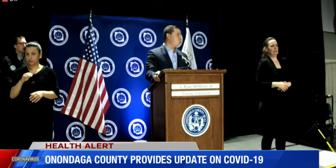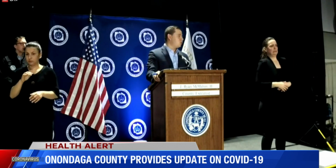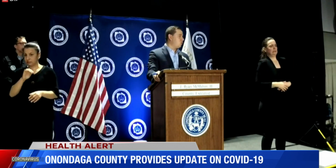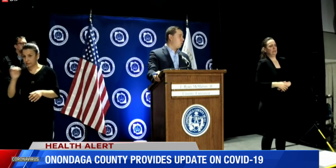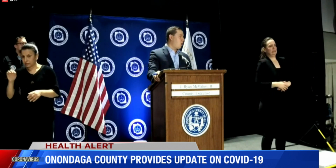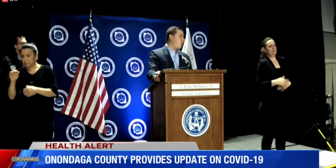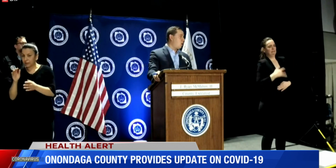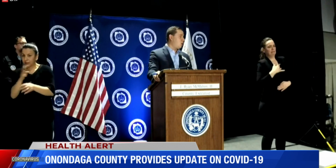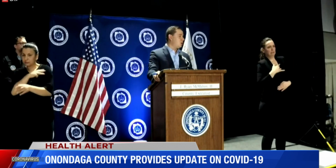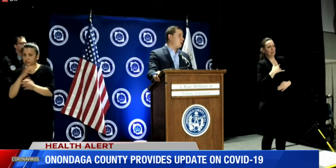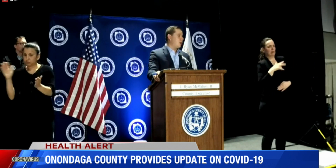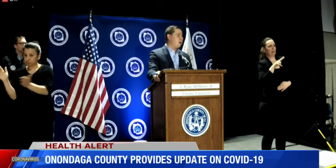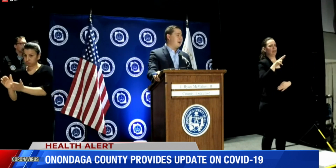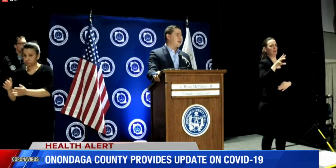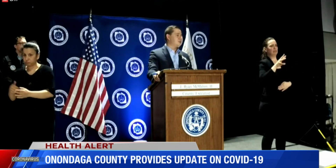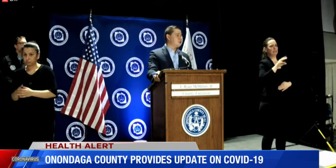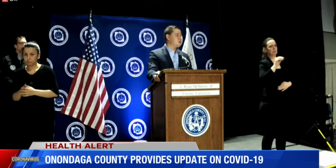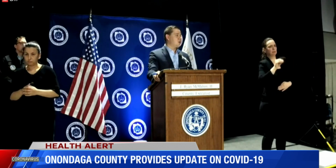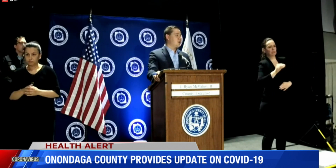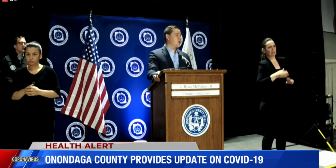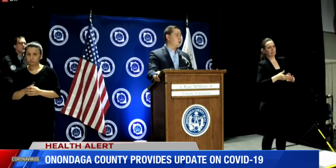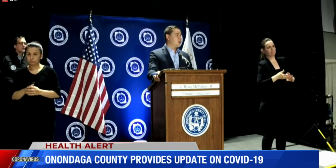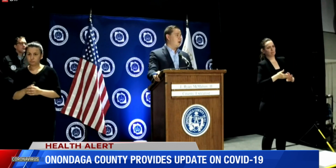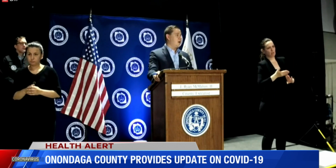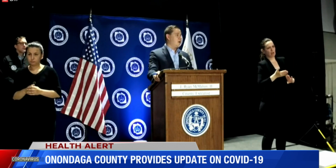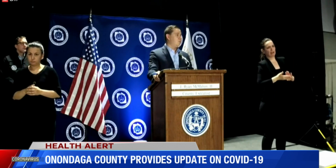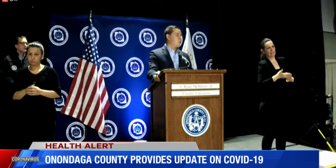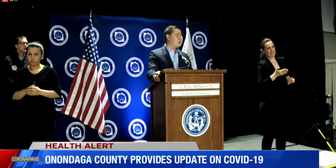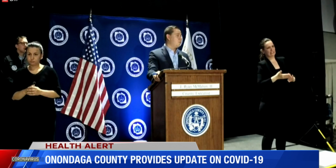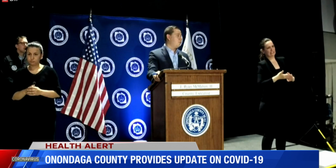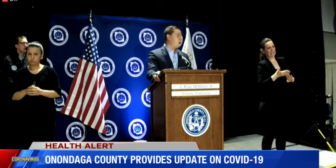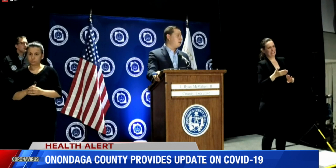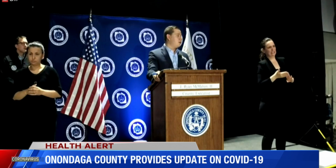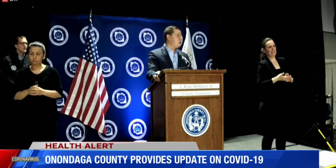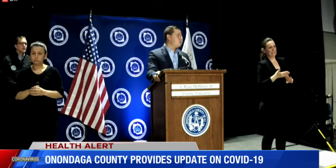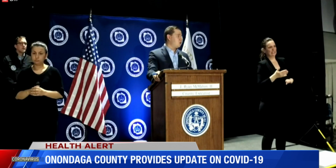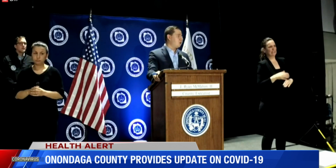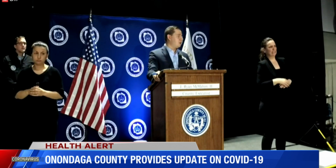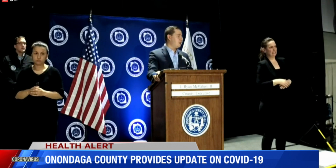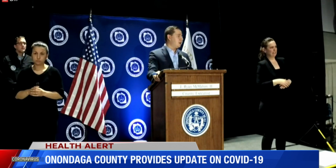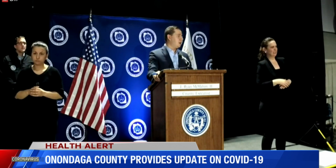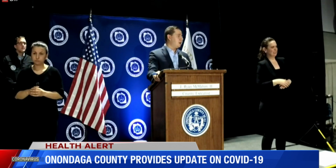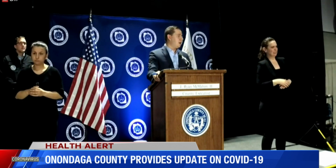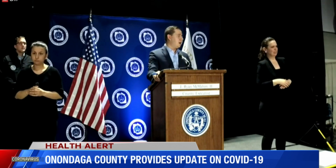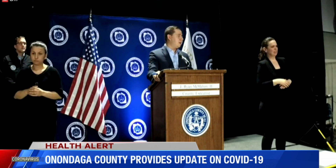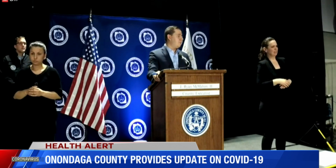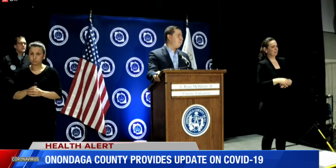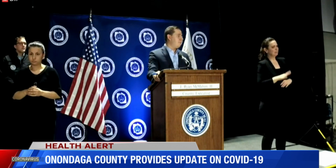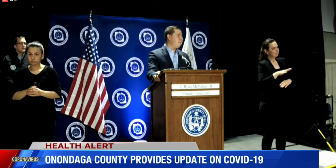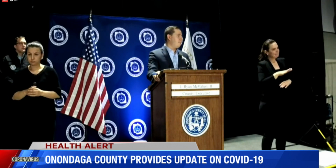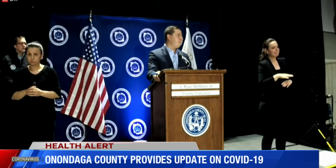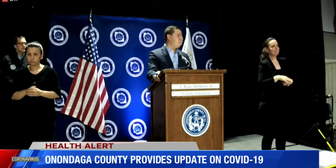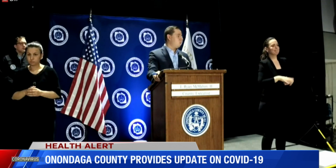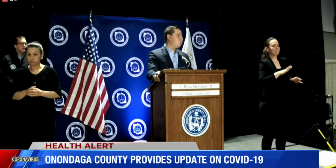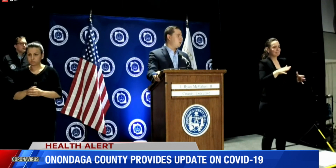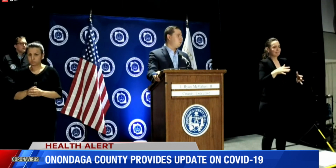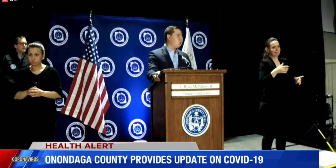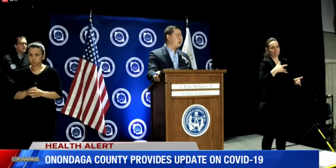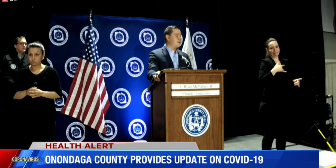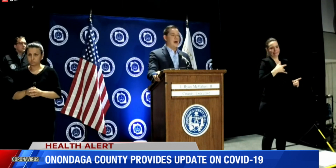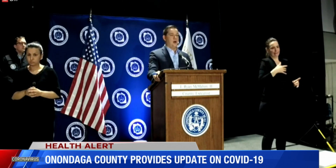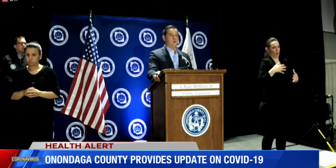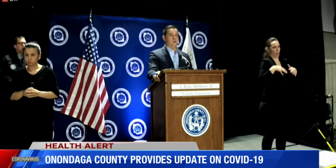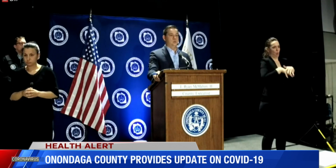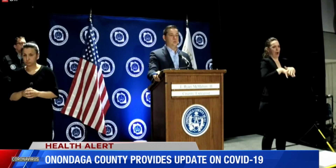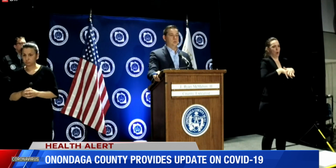city numbers overall, not as concerning, but certainly when we